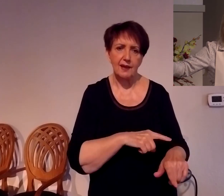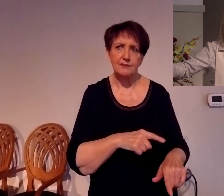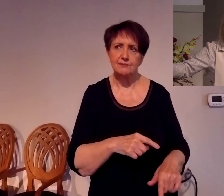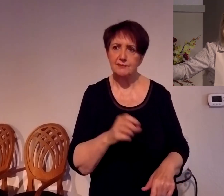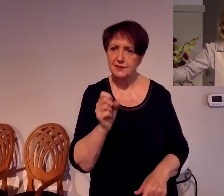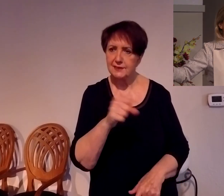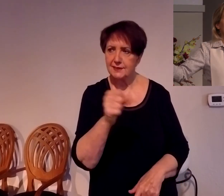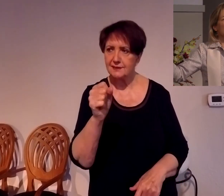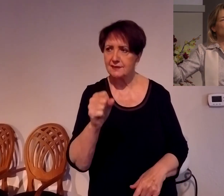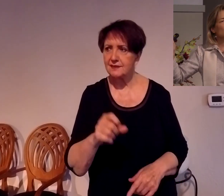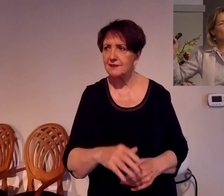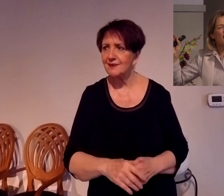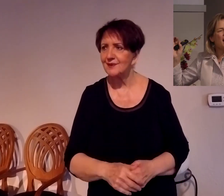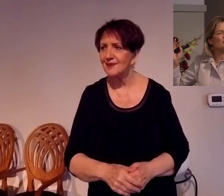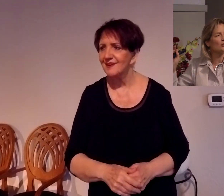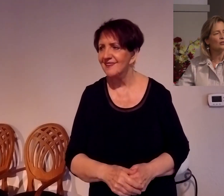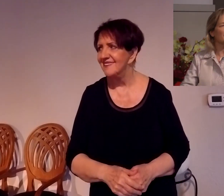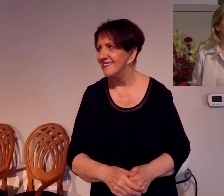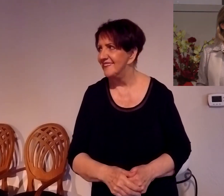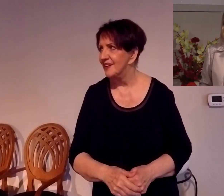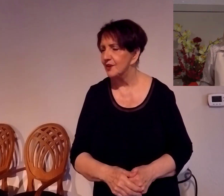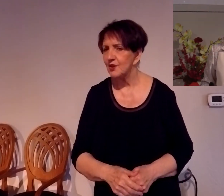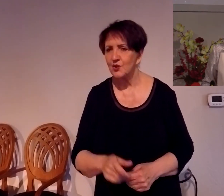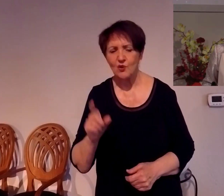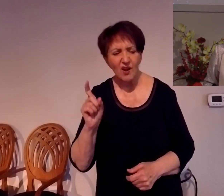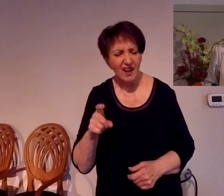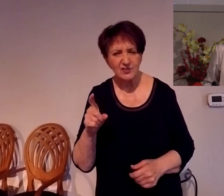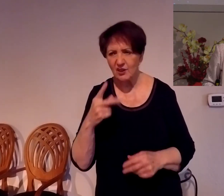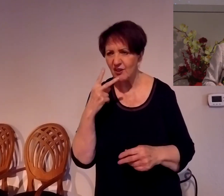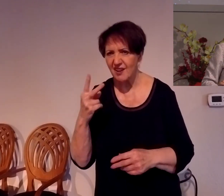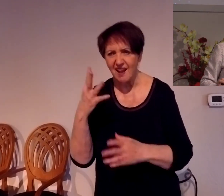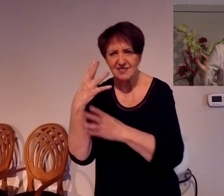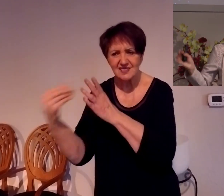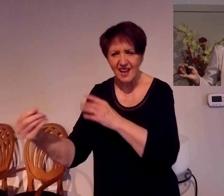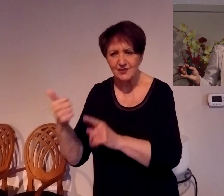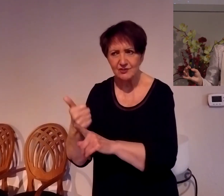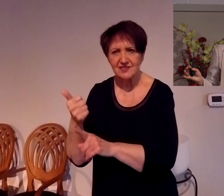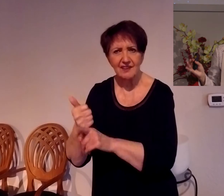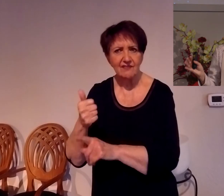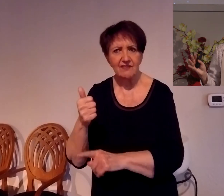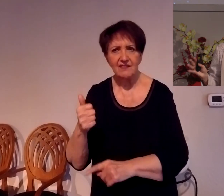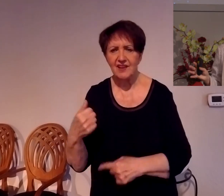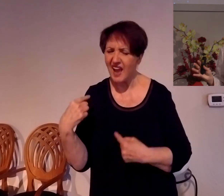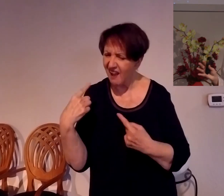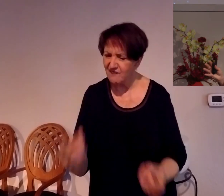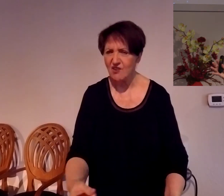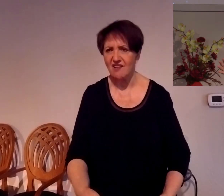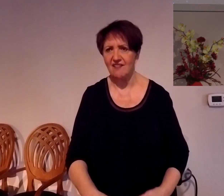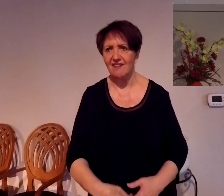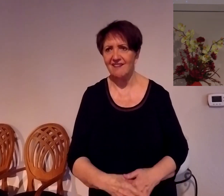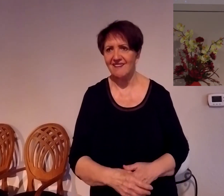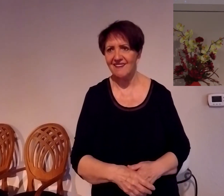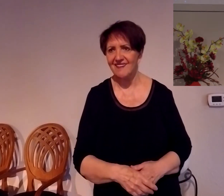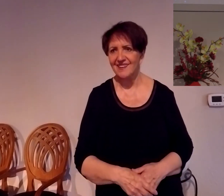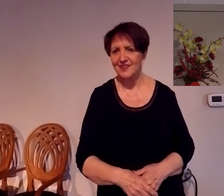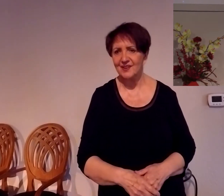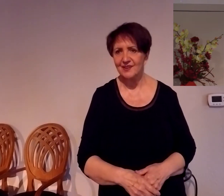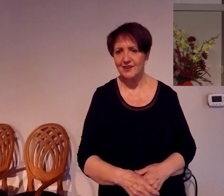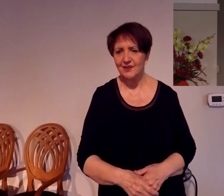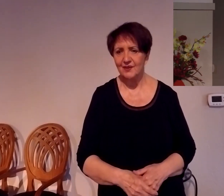You do. You don't have to look outside yourself ever if you don't want.